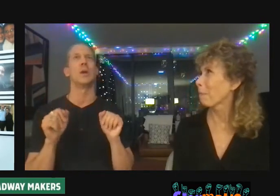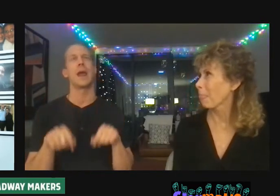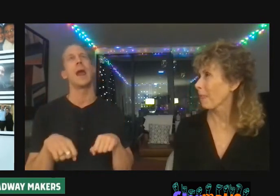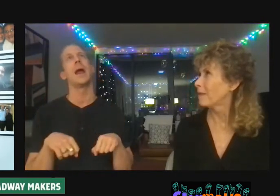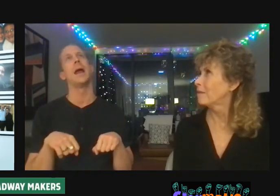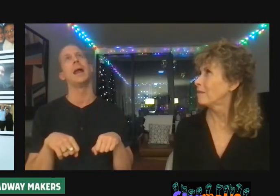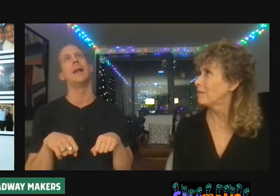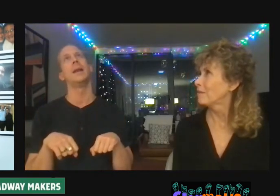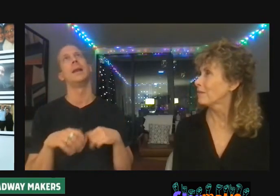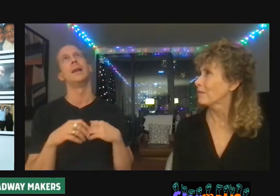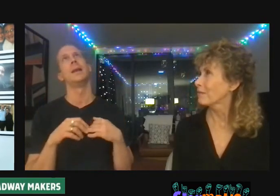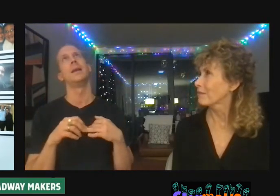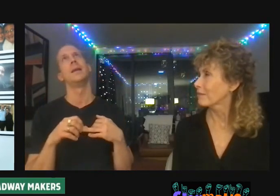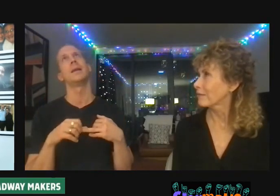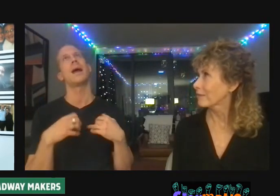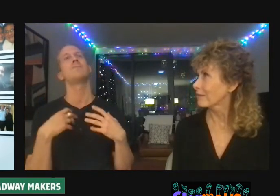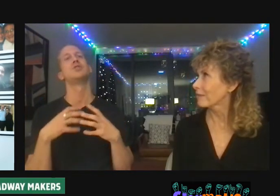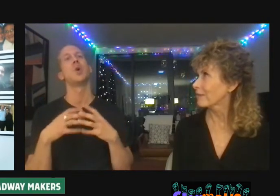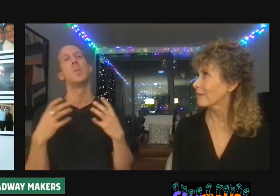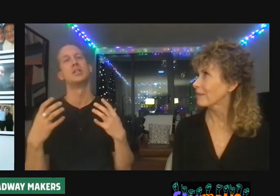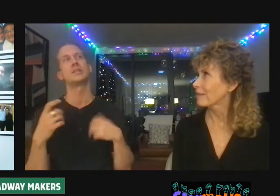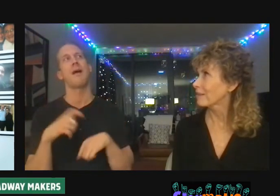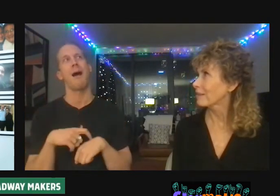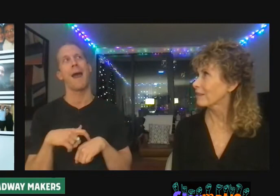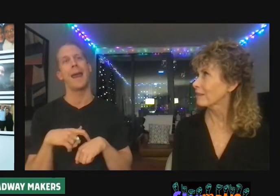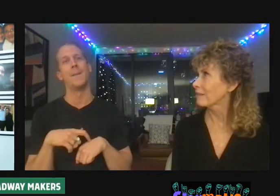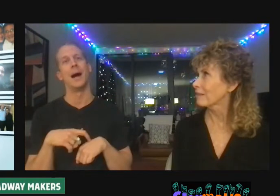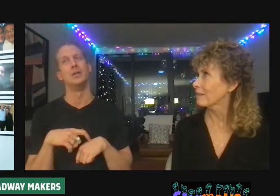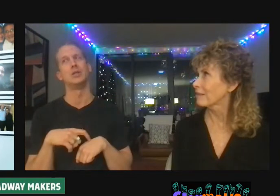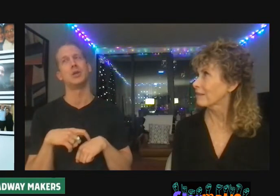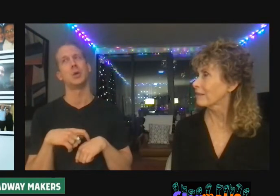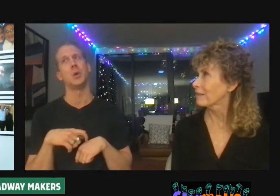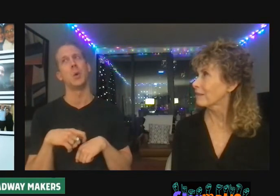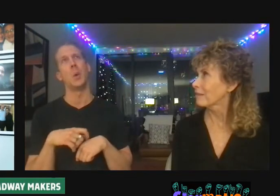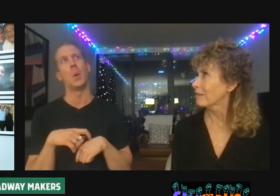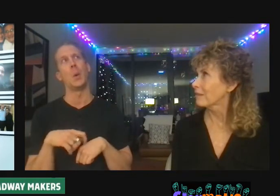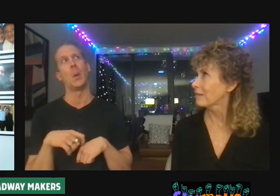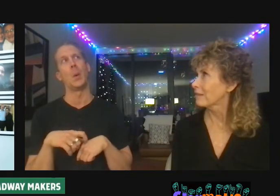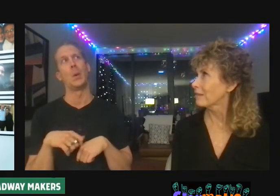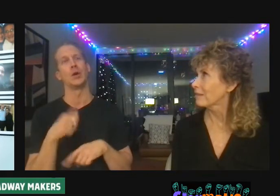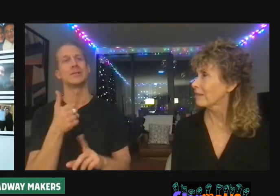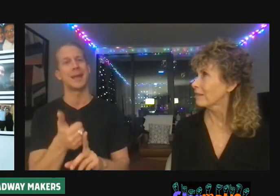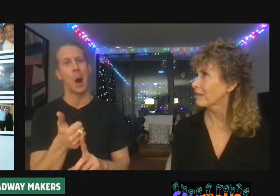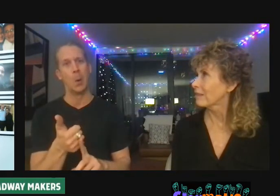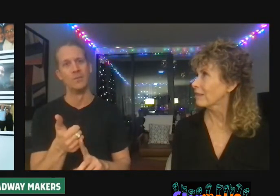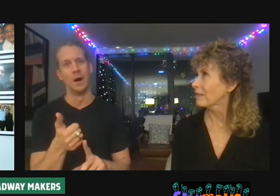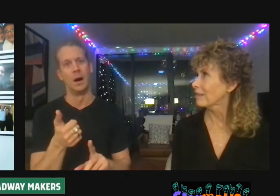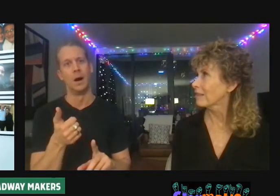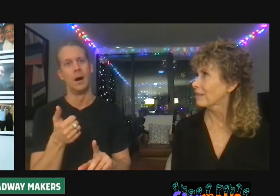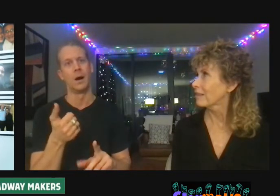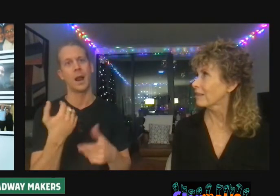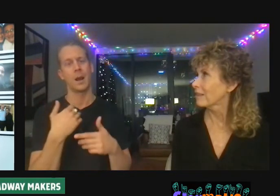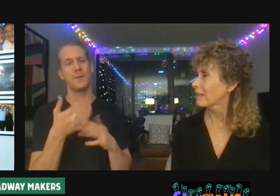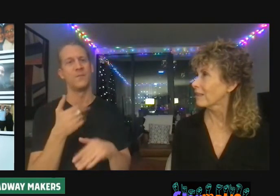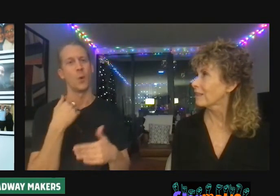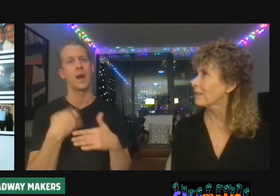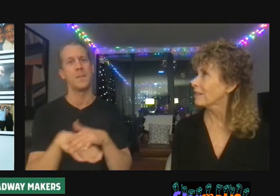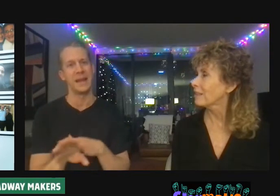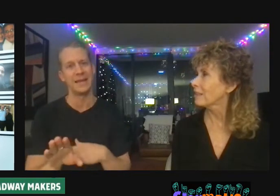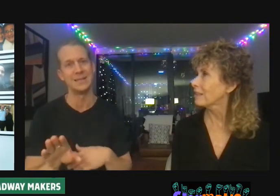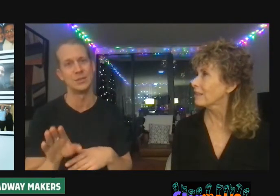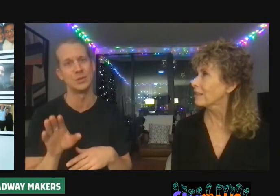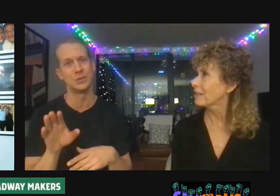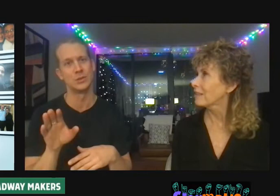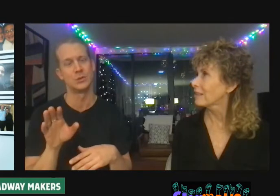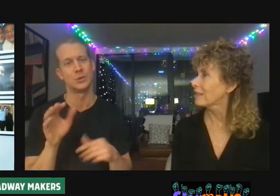theater, you can have so much time to yourself before